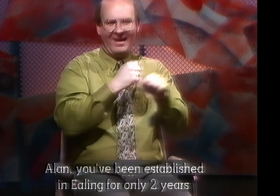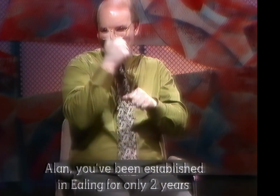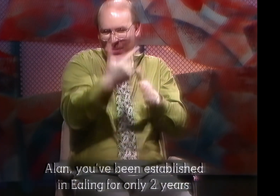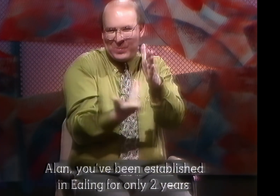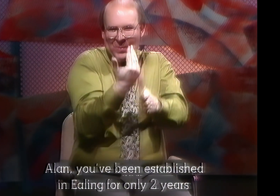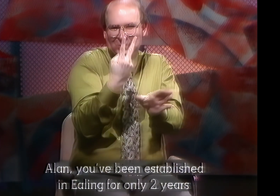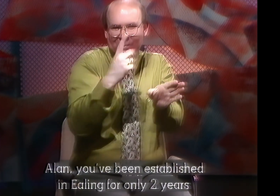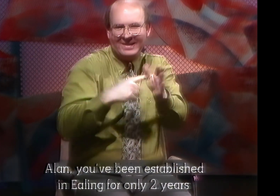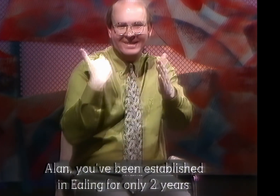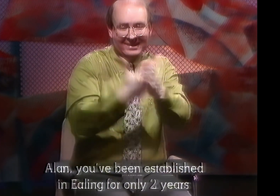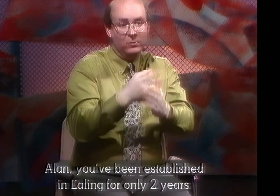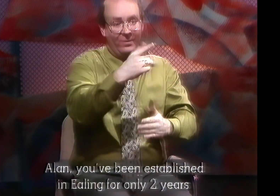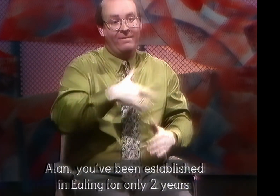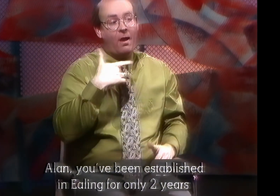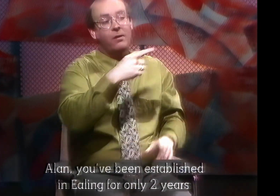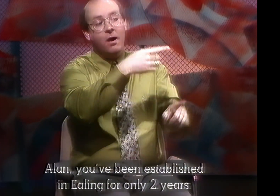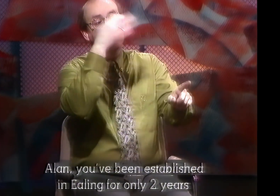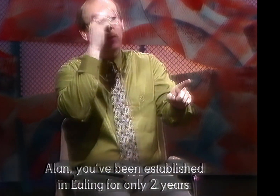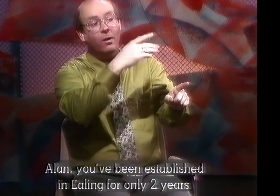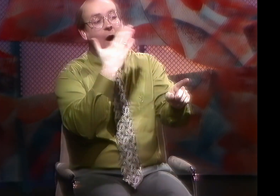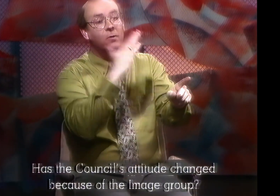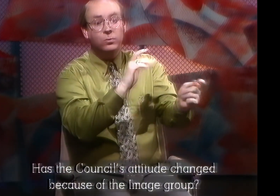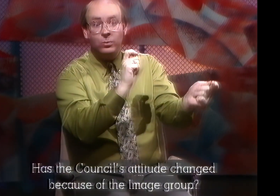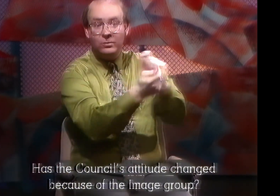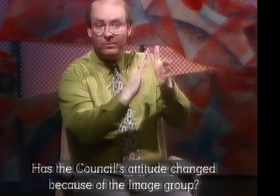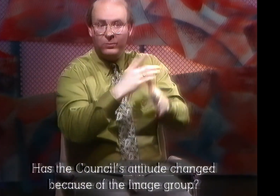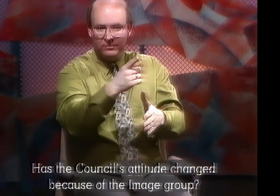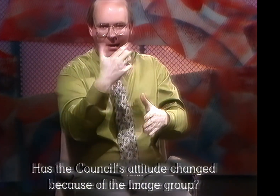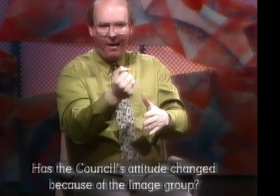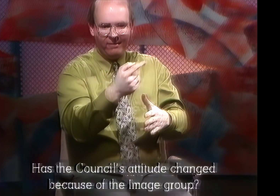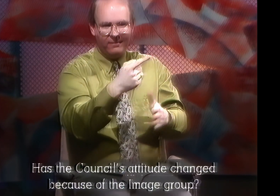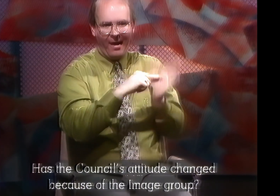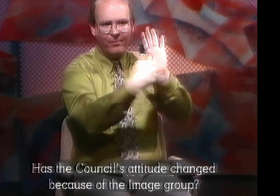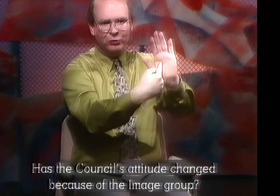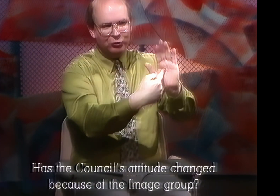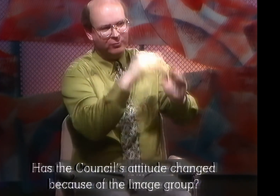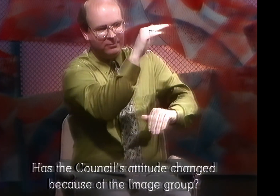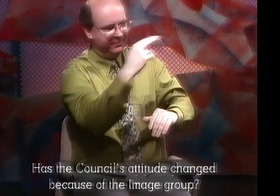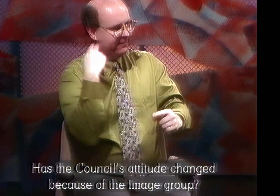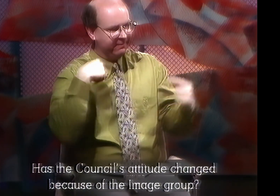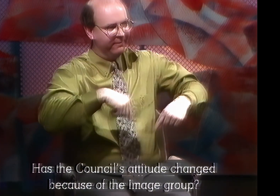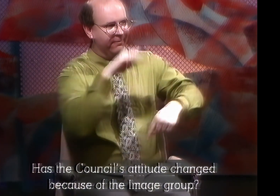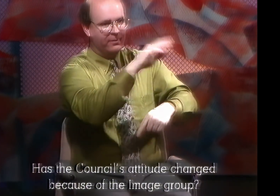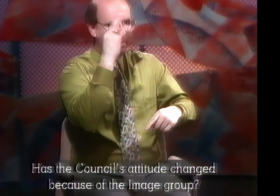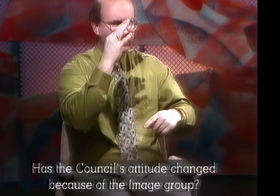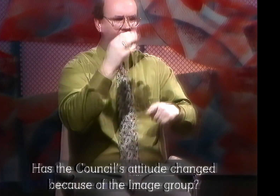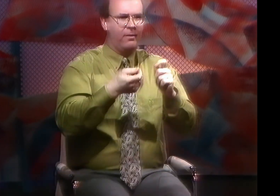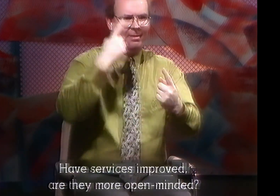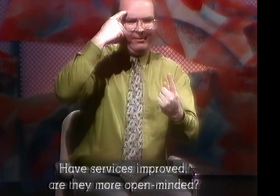Alan, I know you've been established in Ealing for only 2 years, but do you feel the council's attitude has changed in that time because of the image group? Have